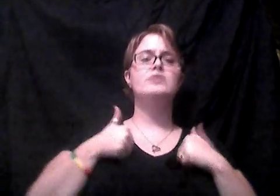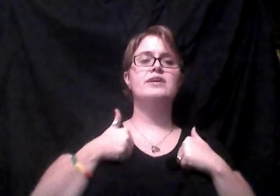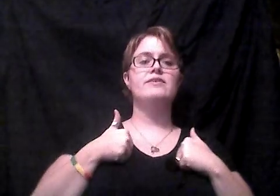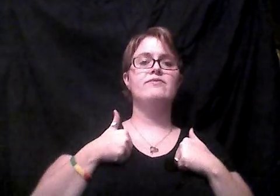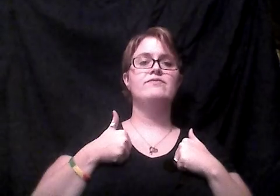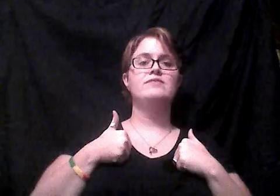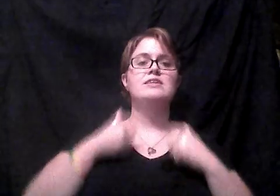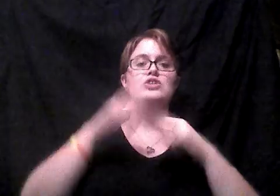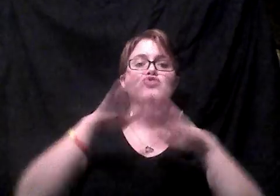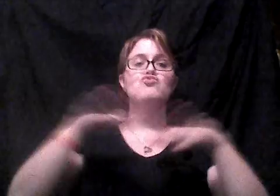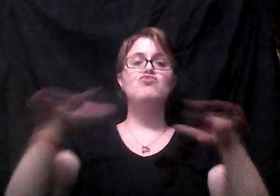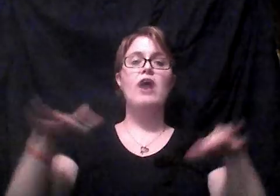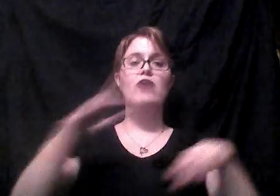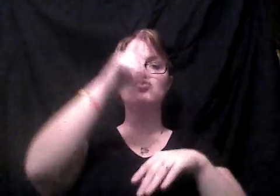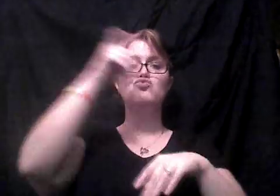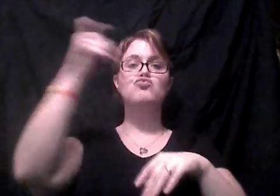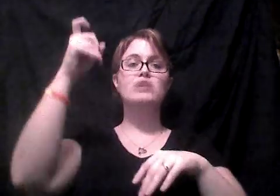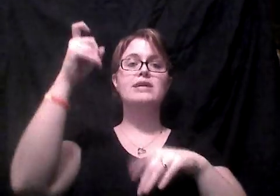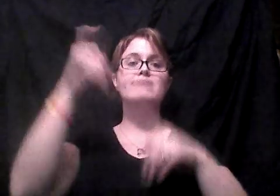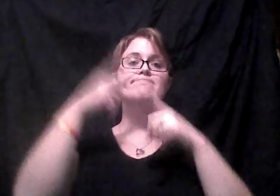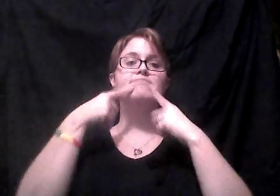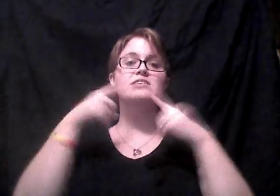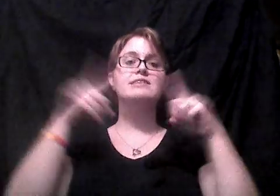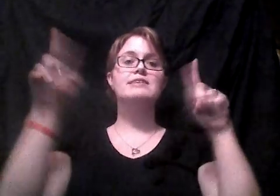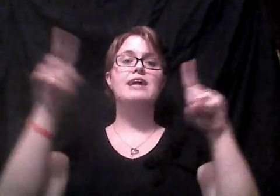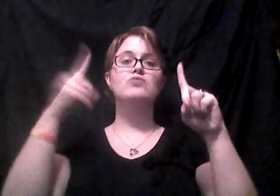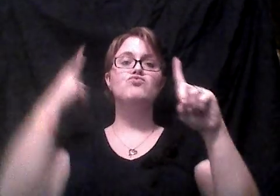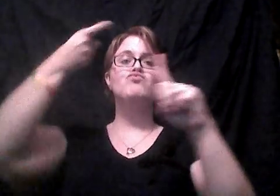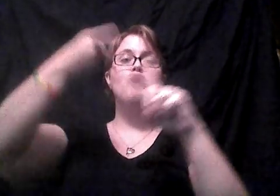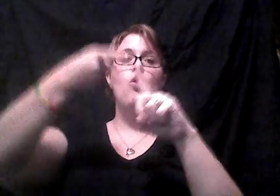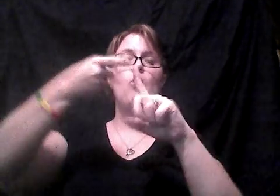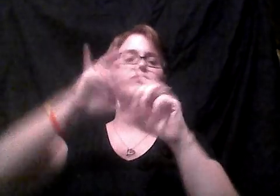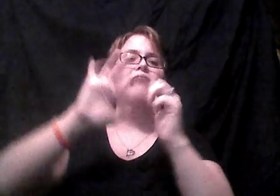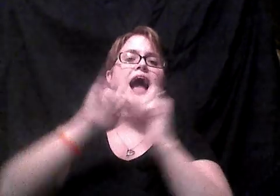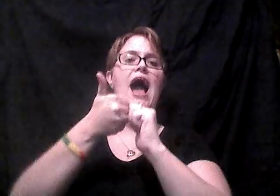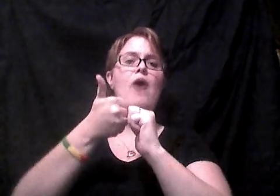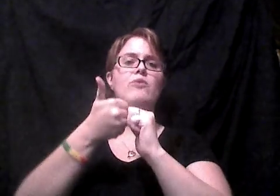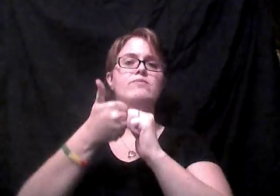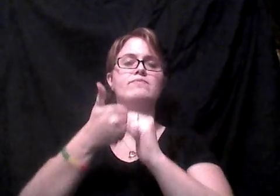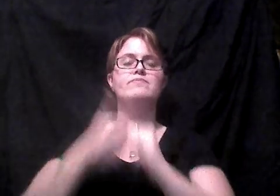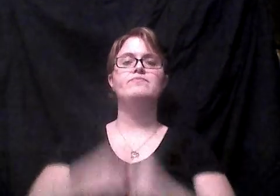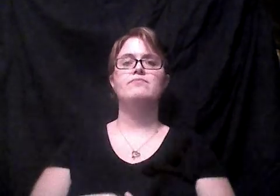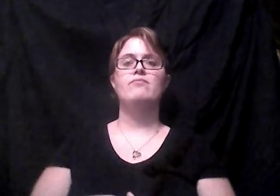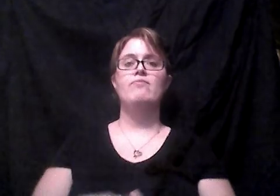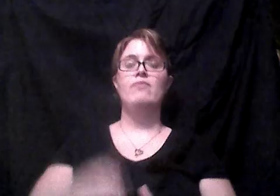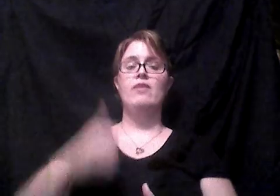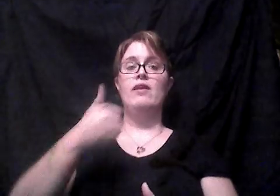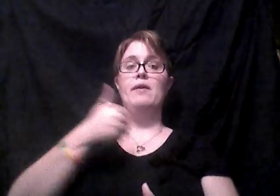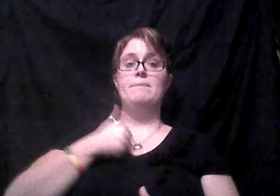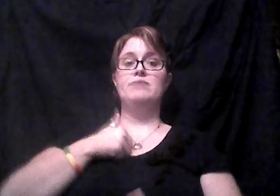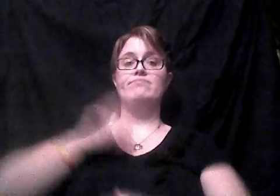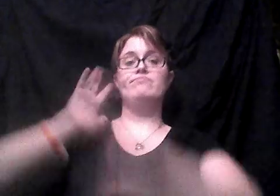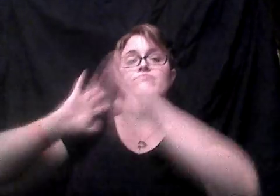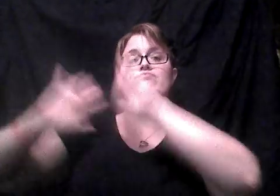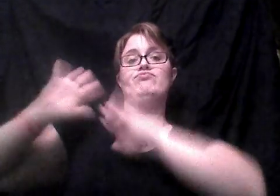can try to achieve them. My childhood dreams, your childhood dreams. As a child, I had an incredibly happy childhood. I went